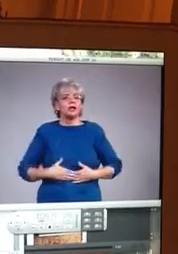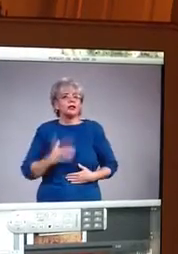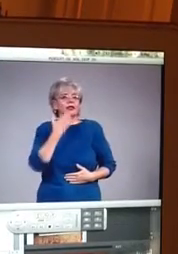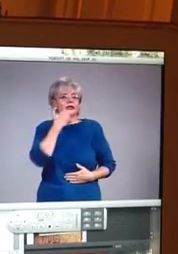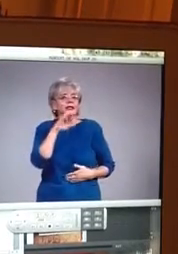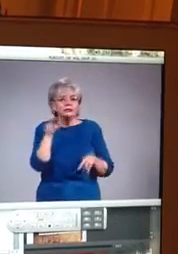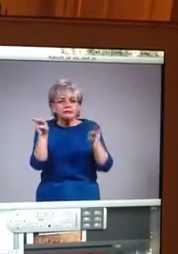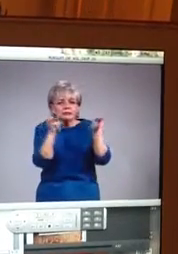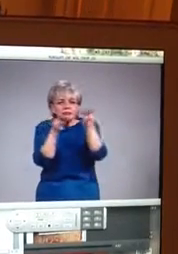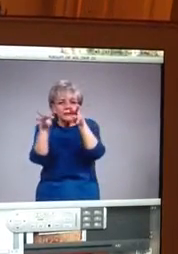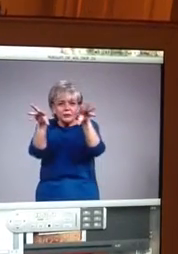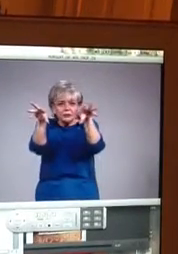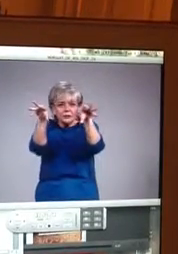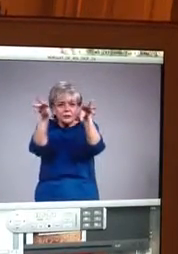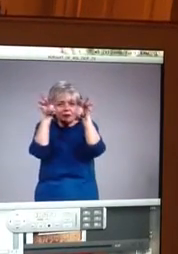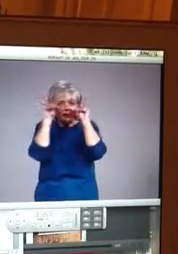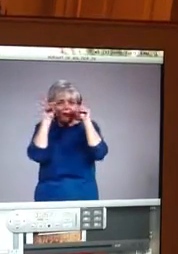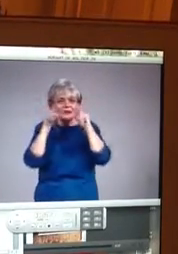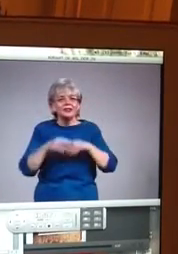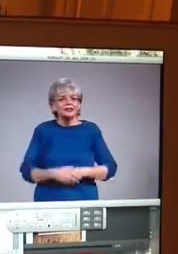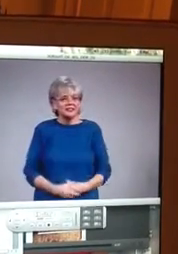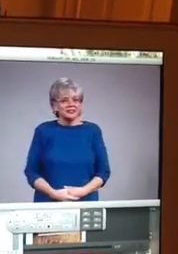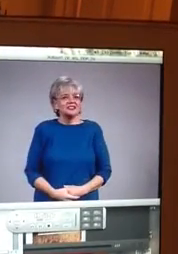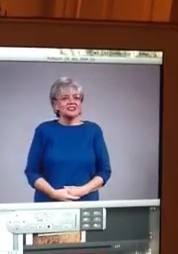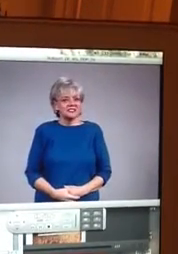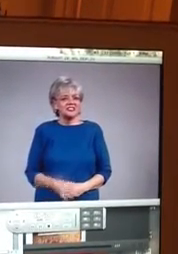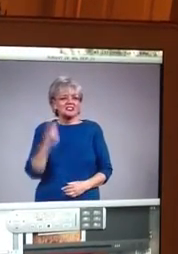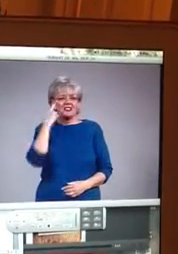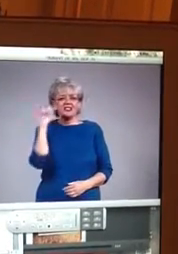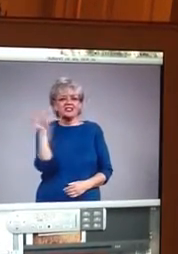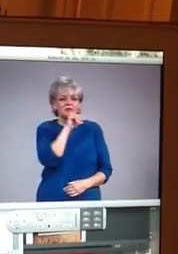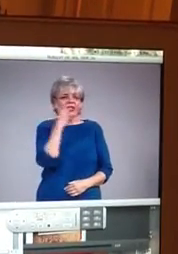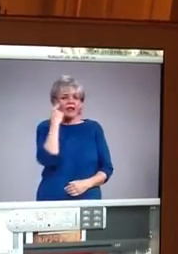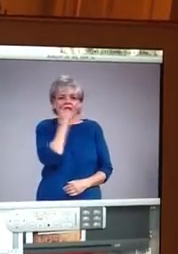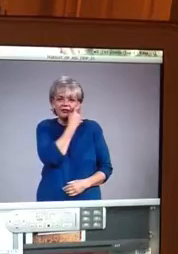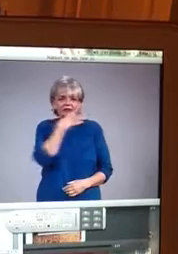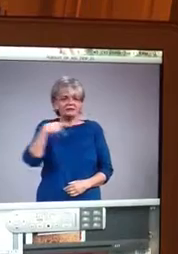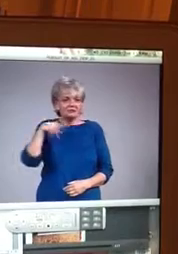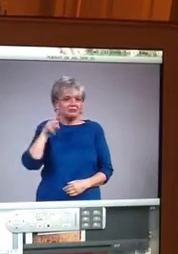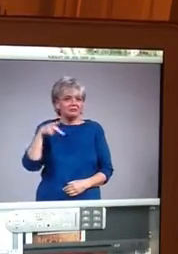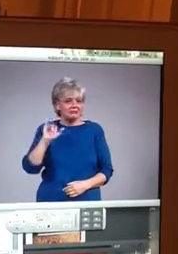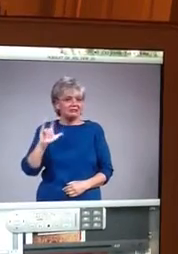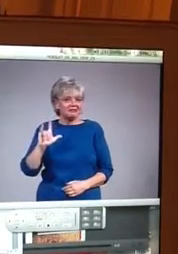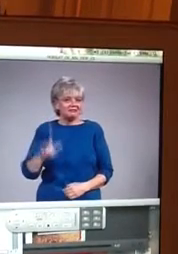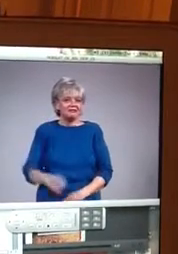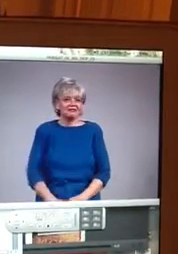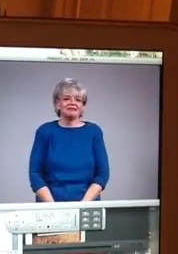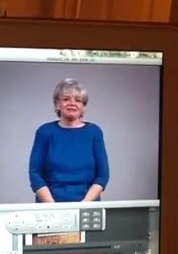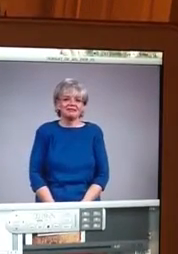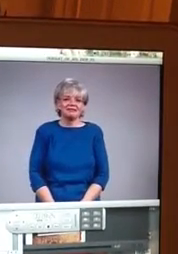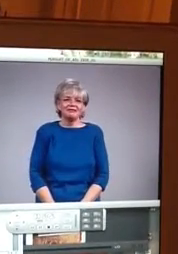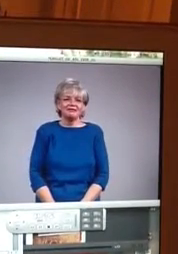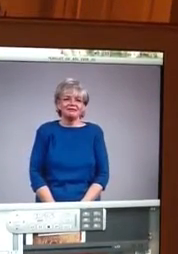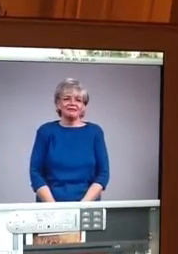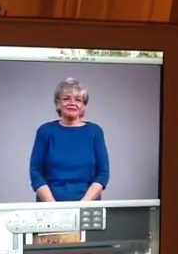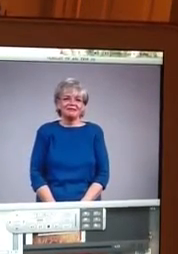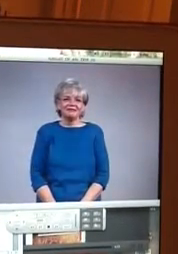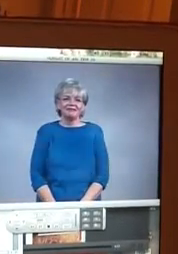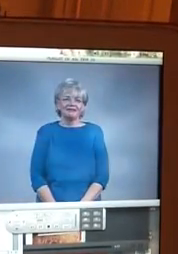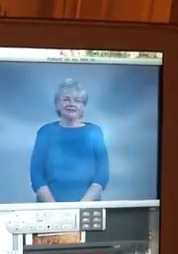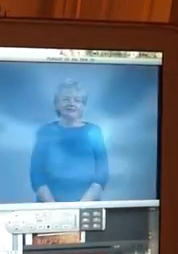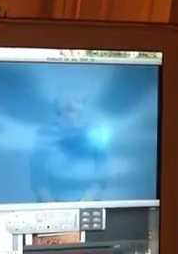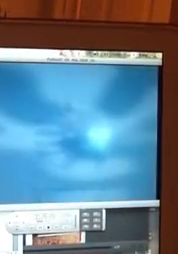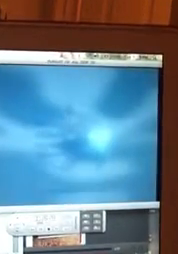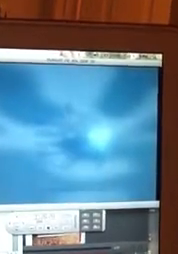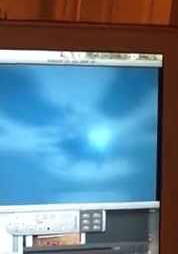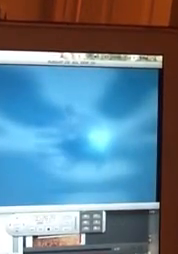goggles. Night vision goggles, it helps you. They take in that light for you. Those goggles are the same idea